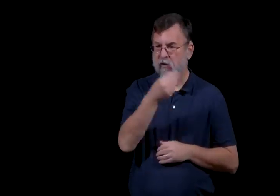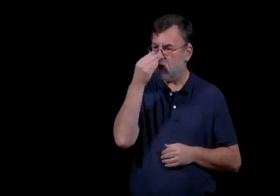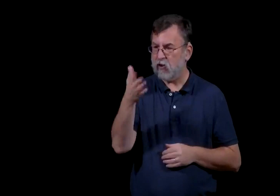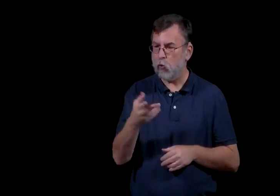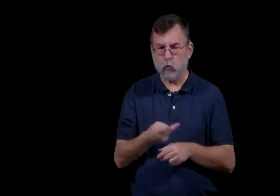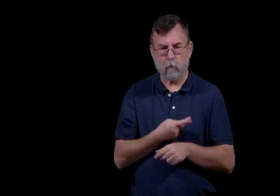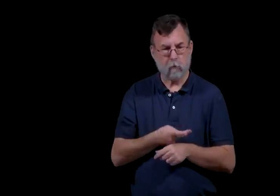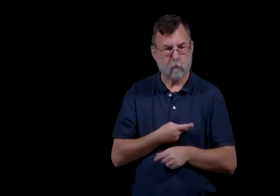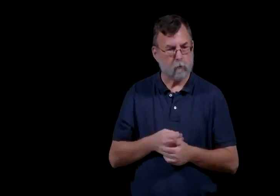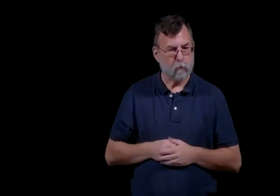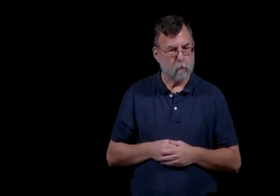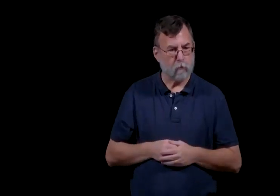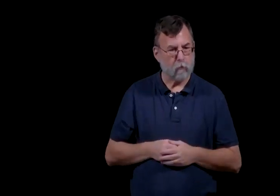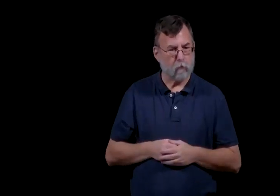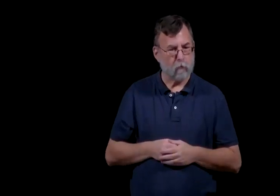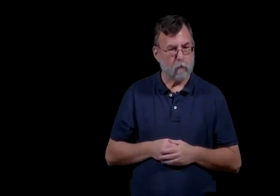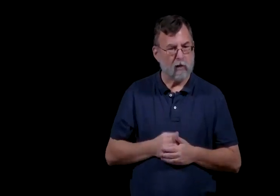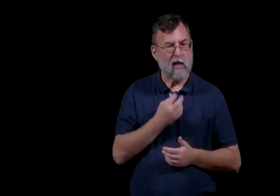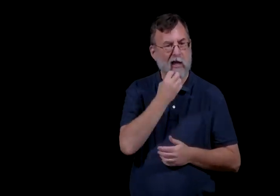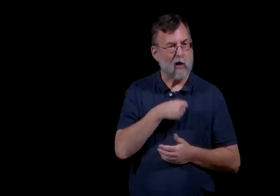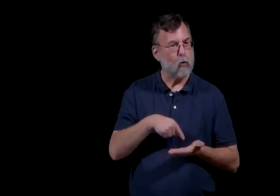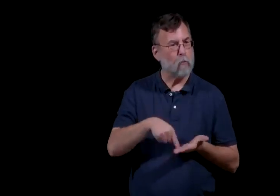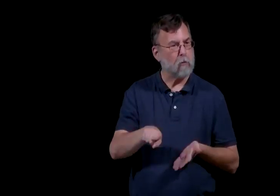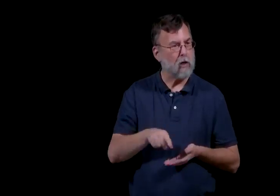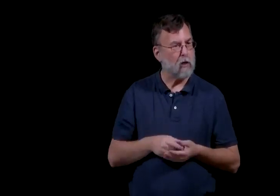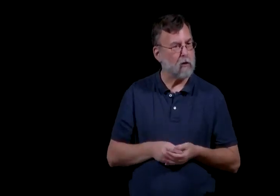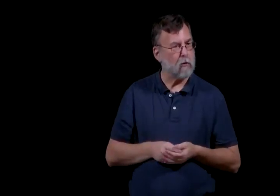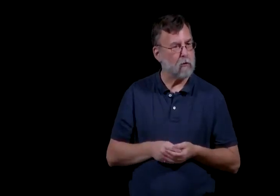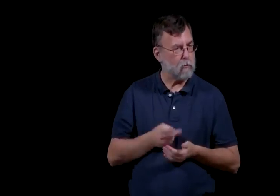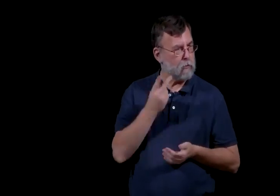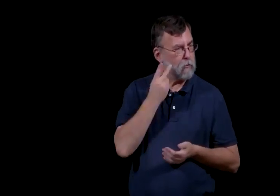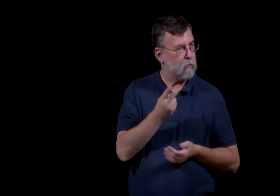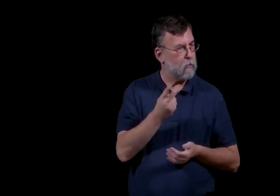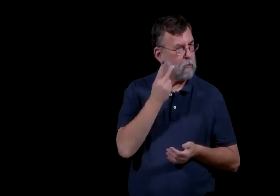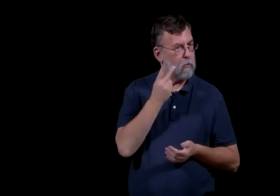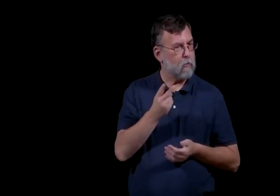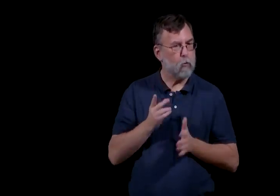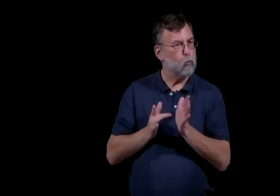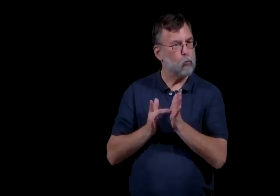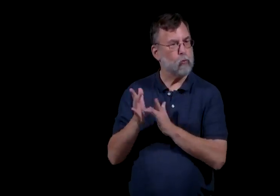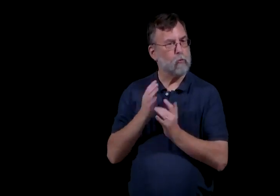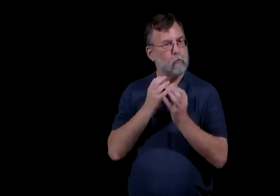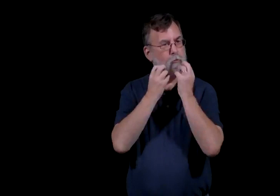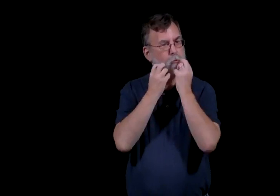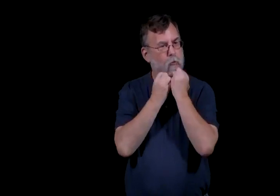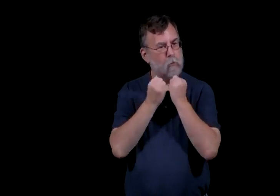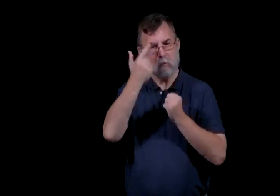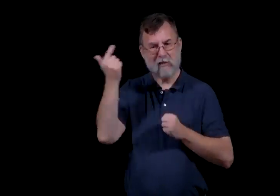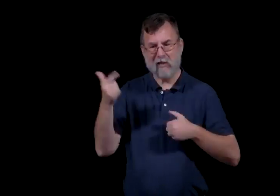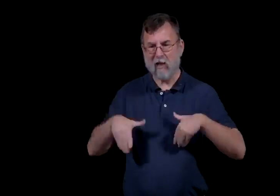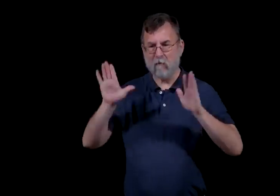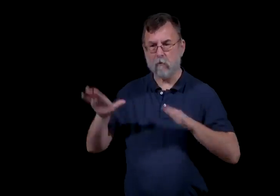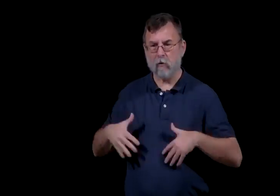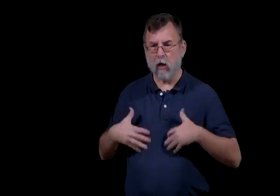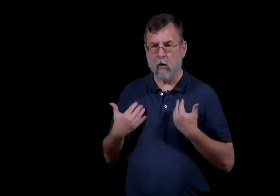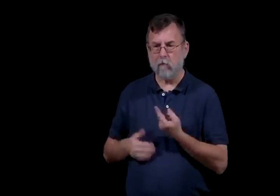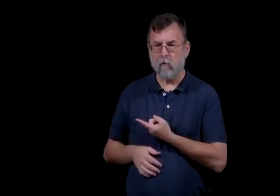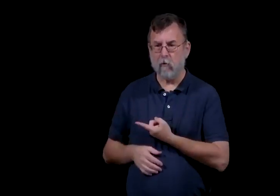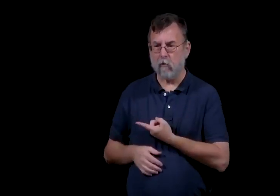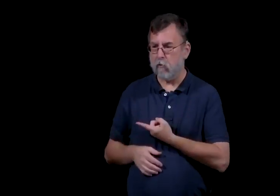He doesn't really care for the sheep. He just cares for the money. But Jesus is different. He gave